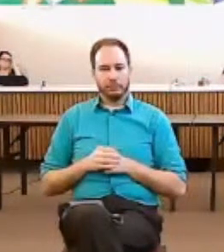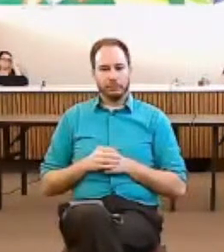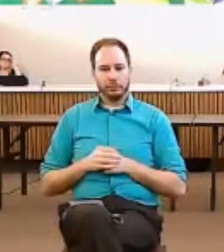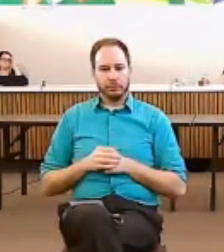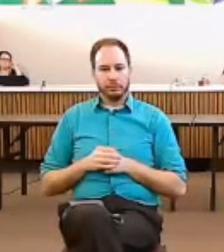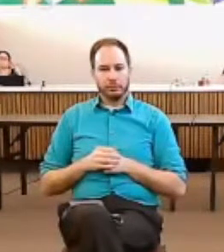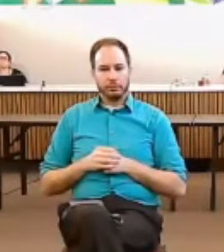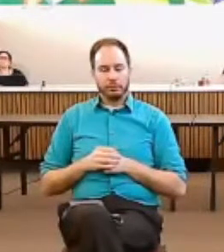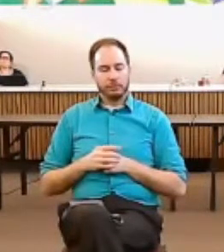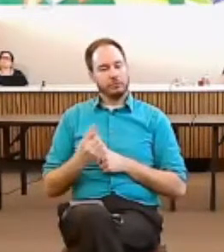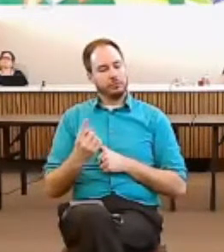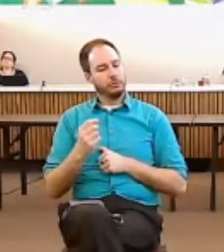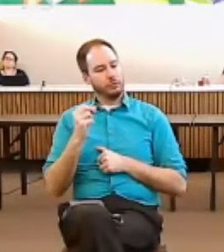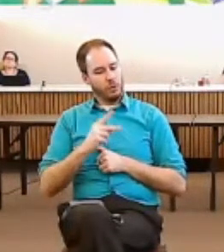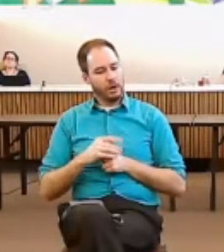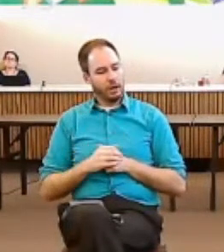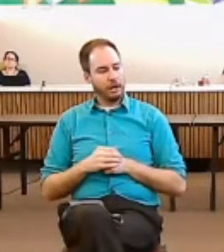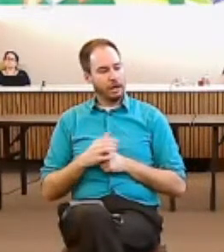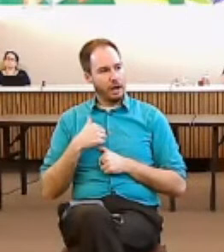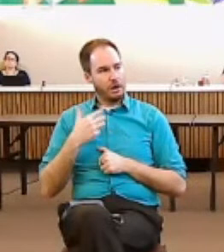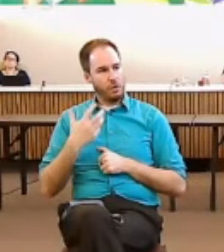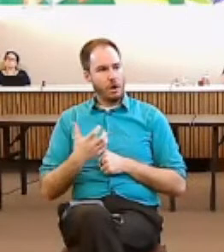I would just like to be